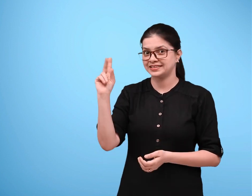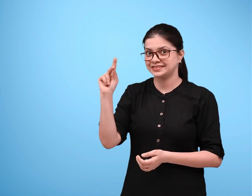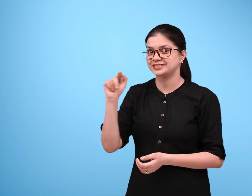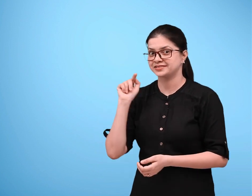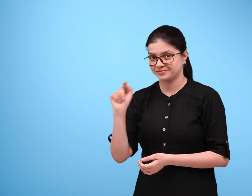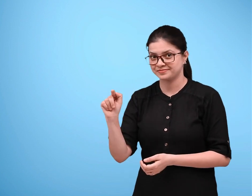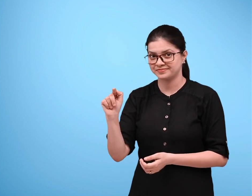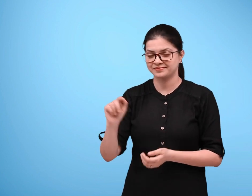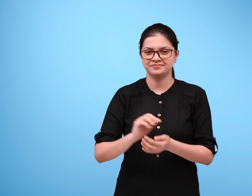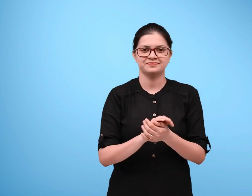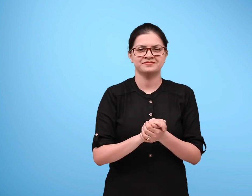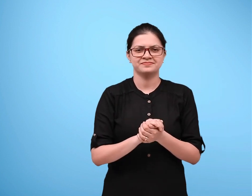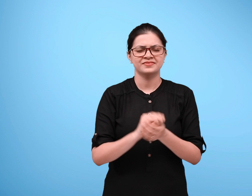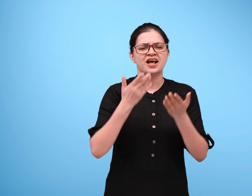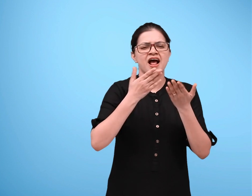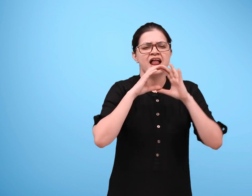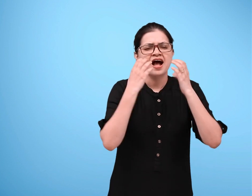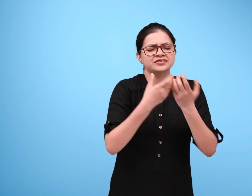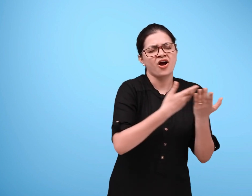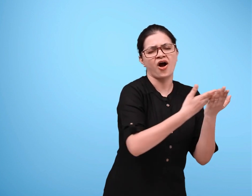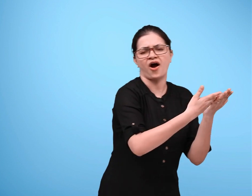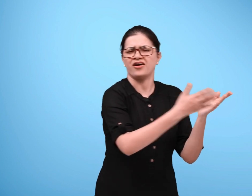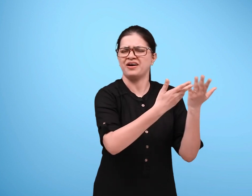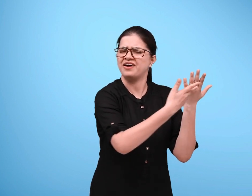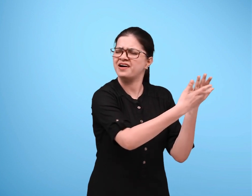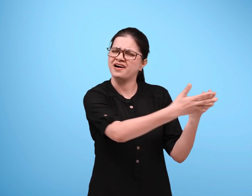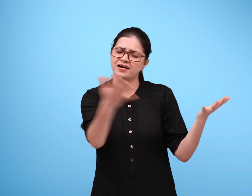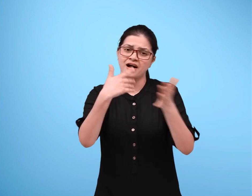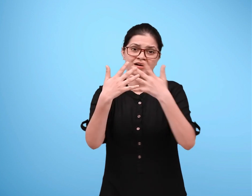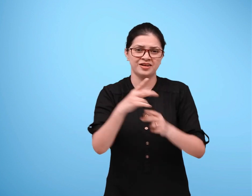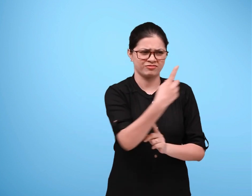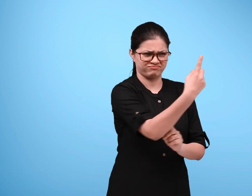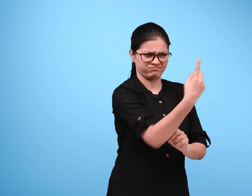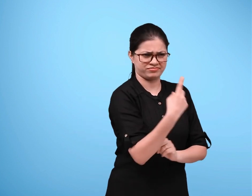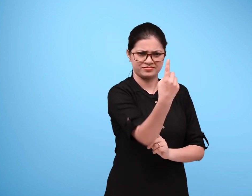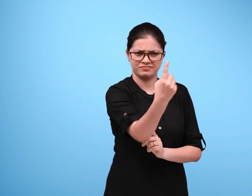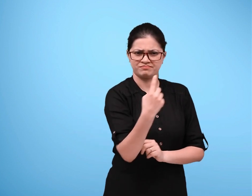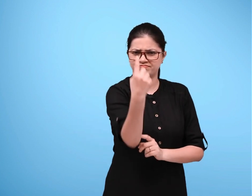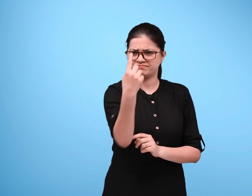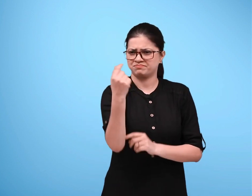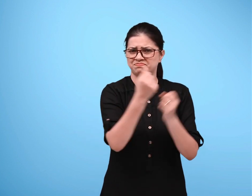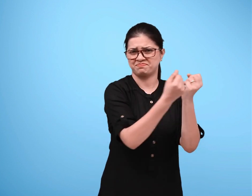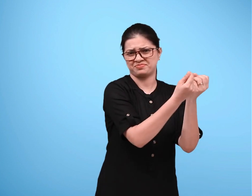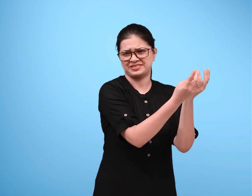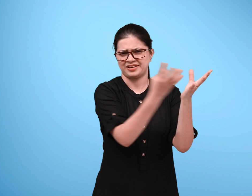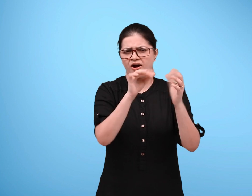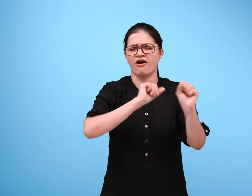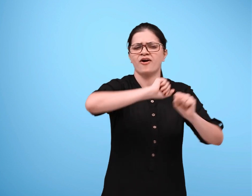2. Using string and a scale, let each student measure the length of his or her